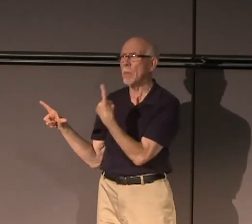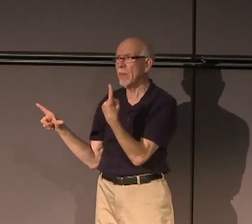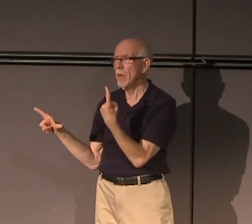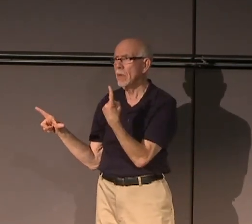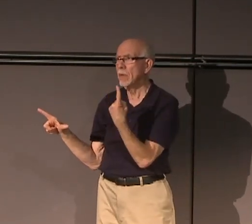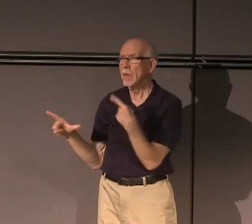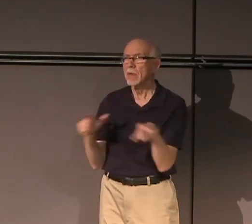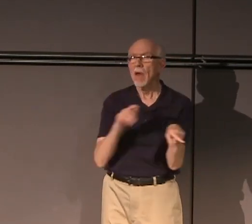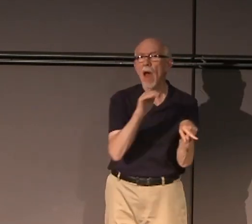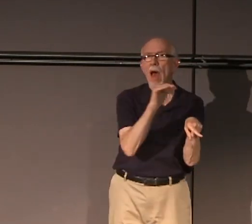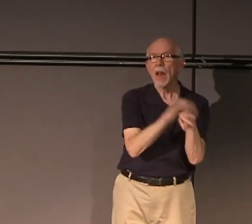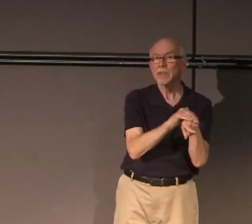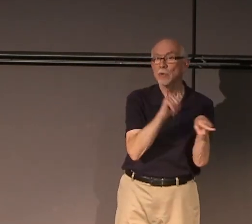Now, there's something about ASL